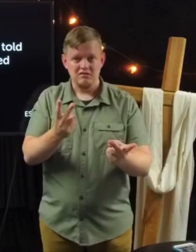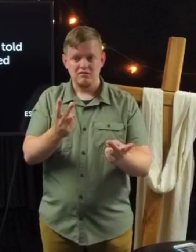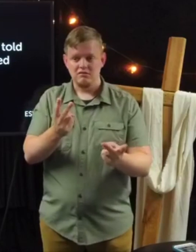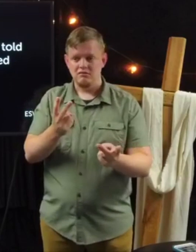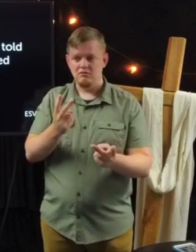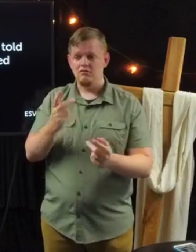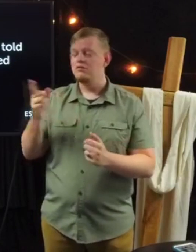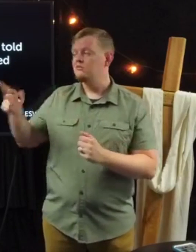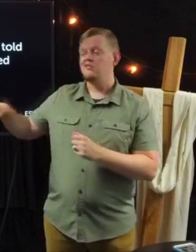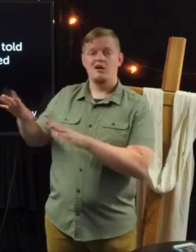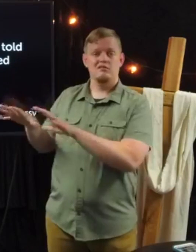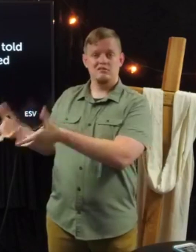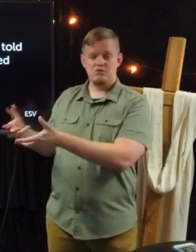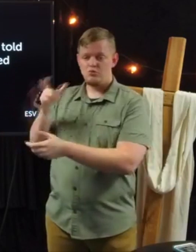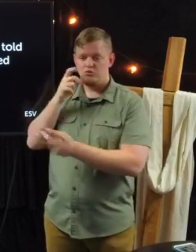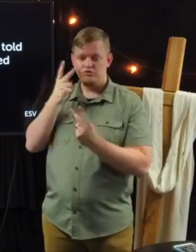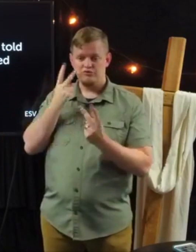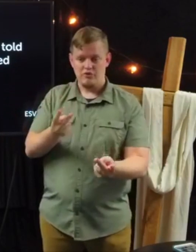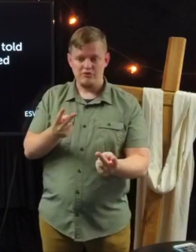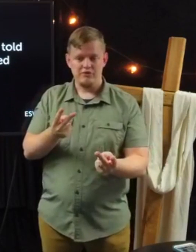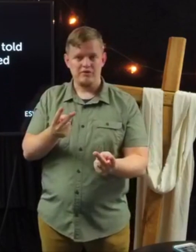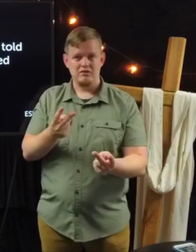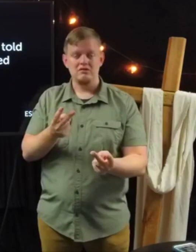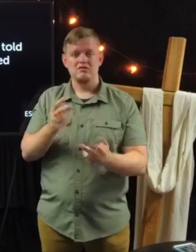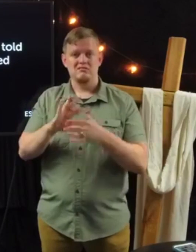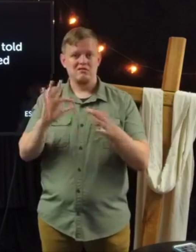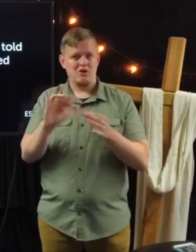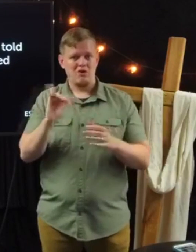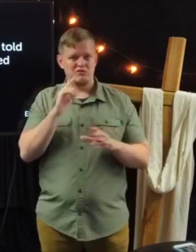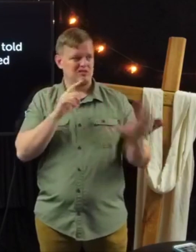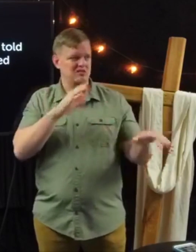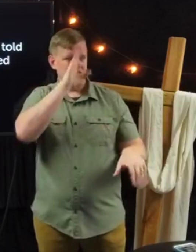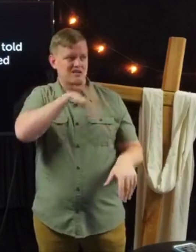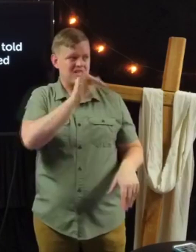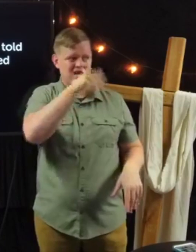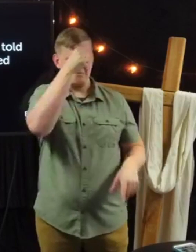And those who had seen it told them how the demon-possessed man,